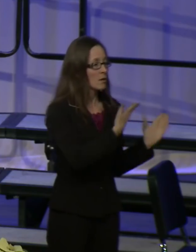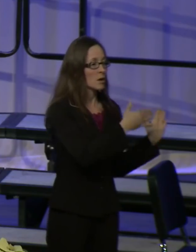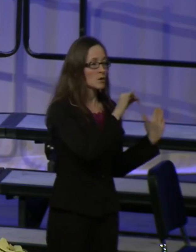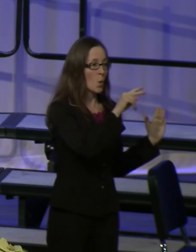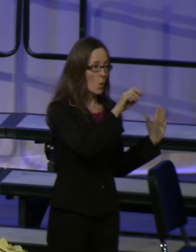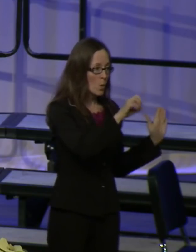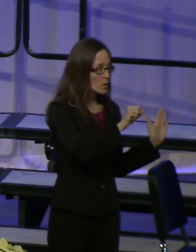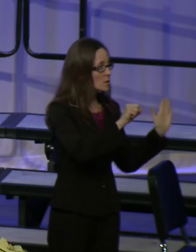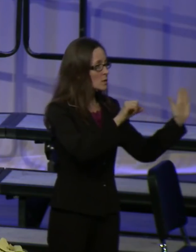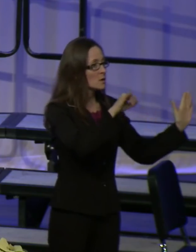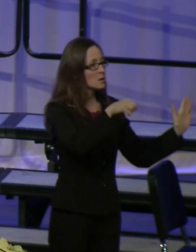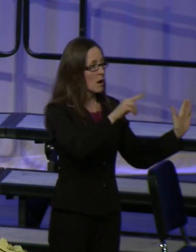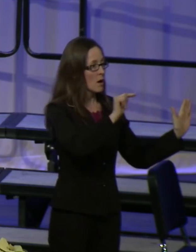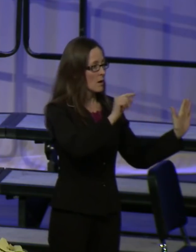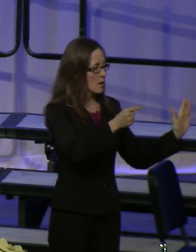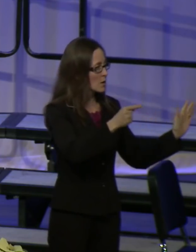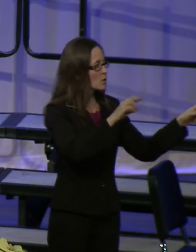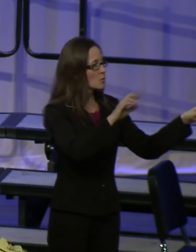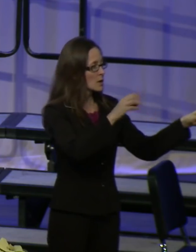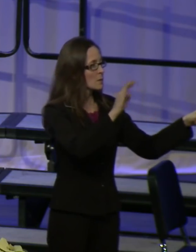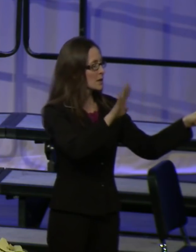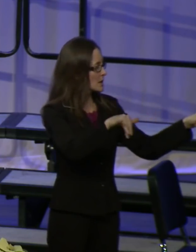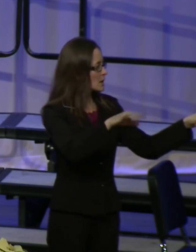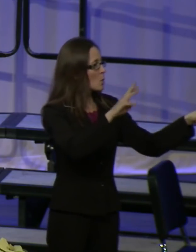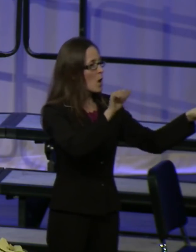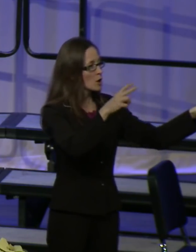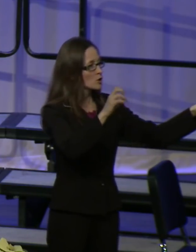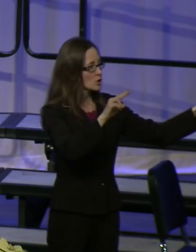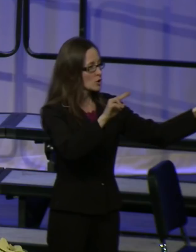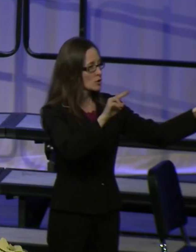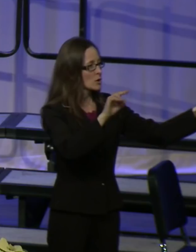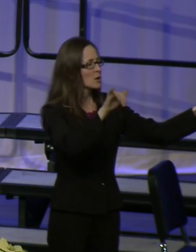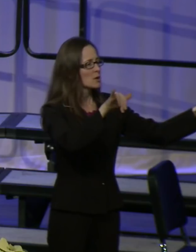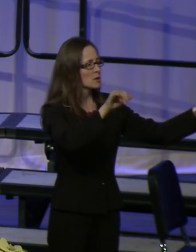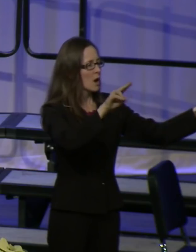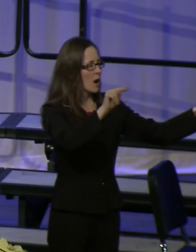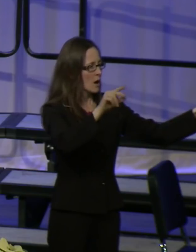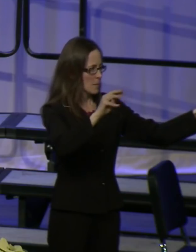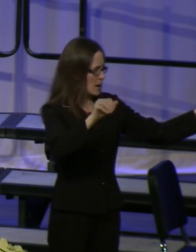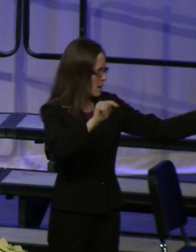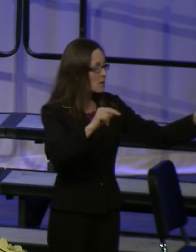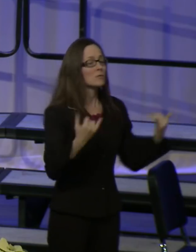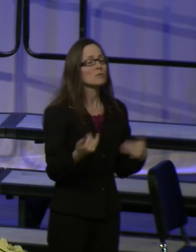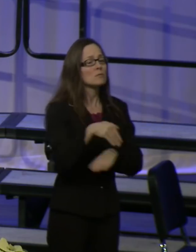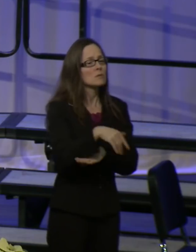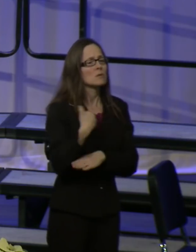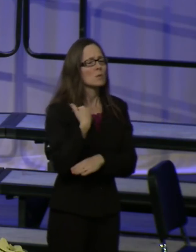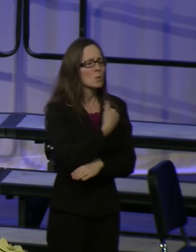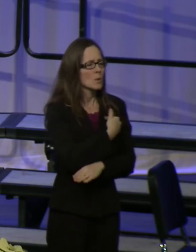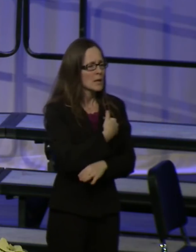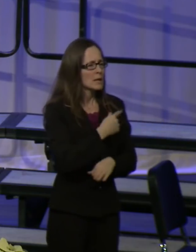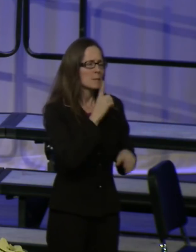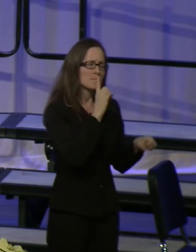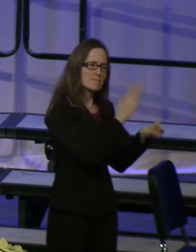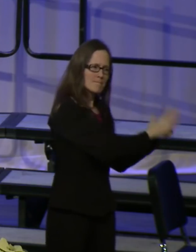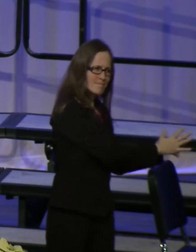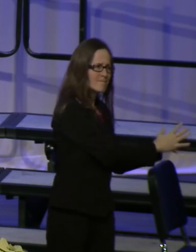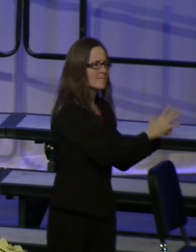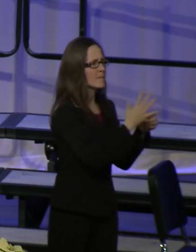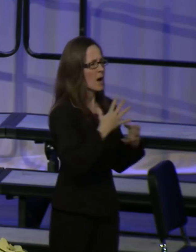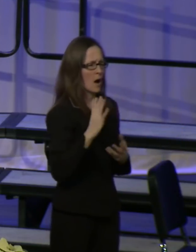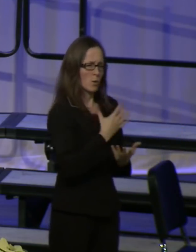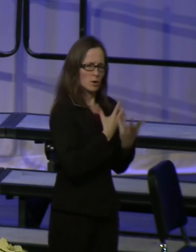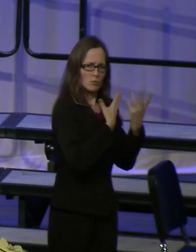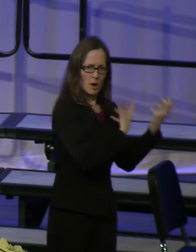Rigby, Walsh, and Yungmann. Tonight, we affirm and sanctify that trust. And